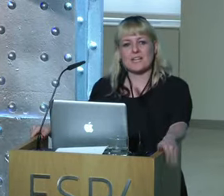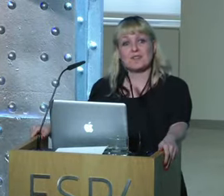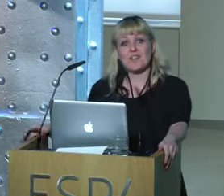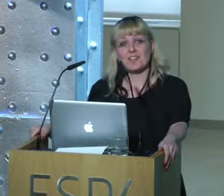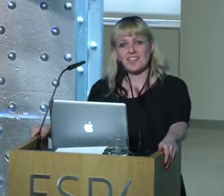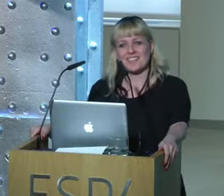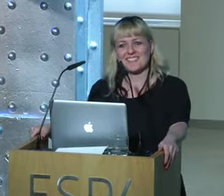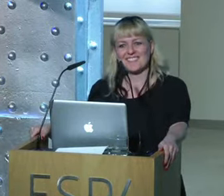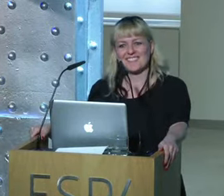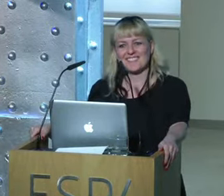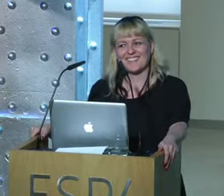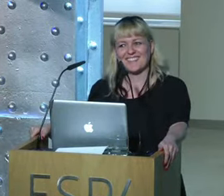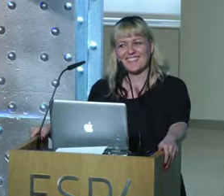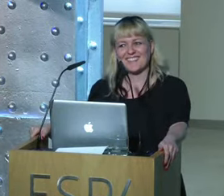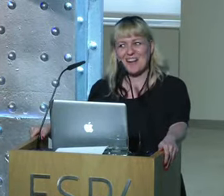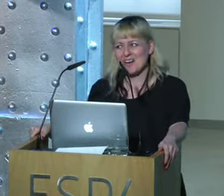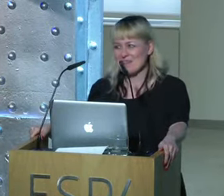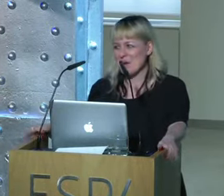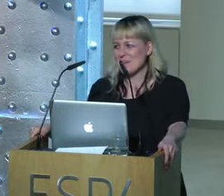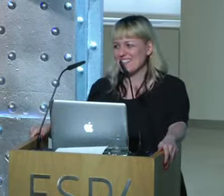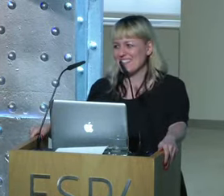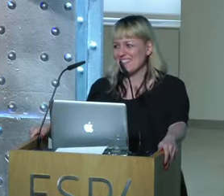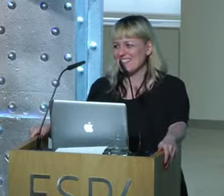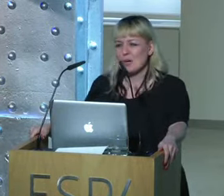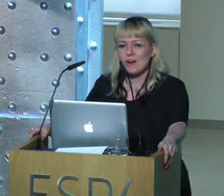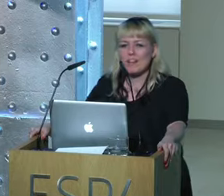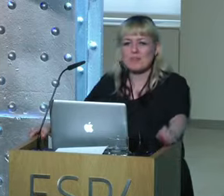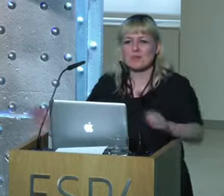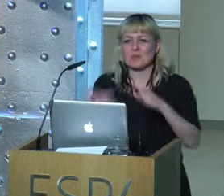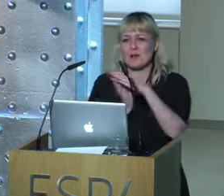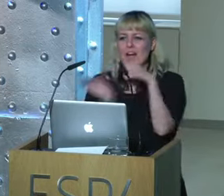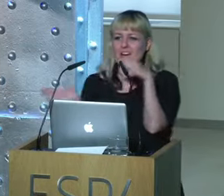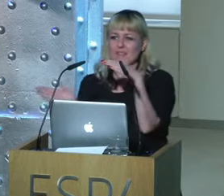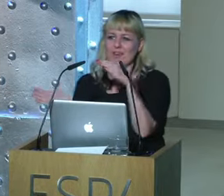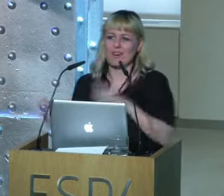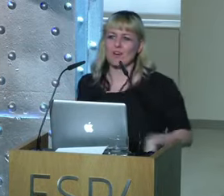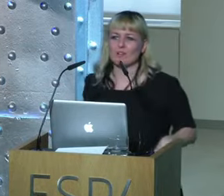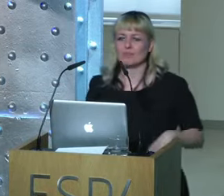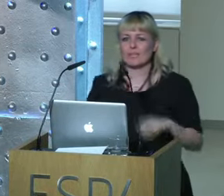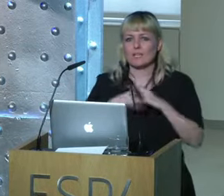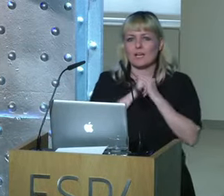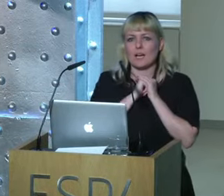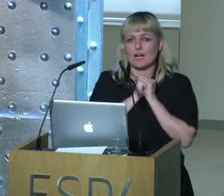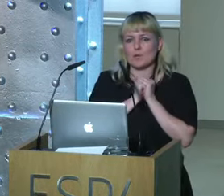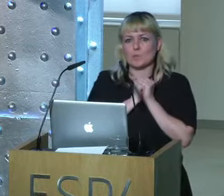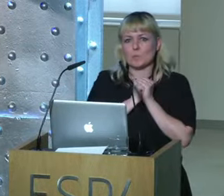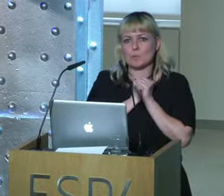do an interventionist moment here, where I think we're on a path of